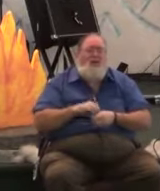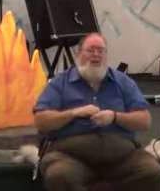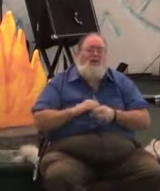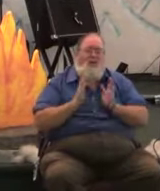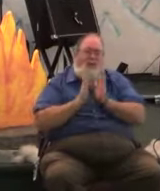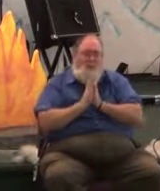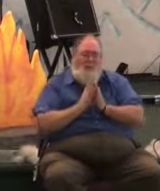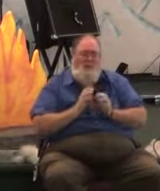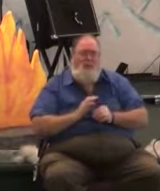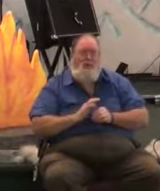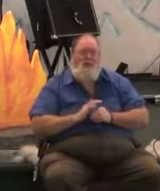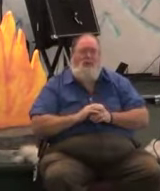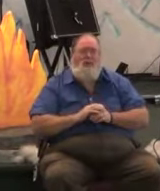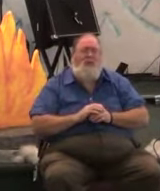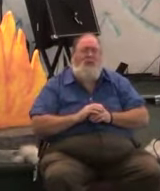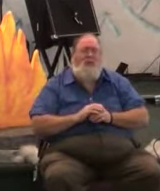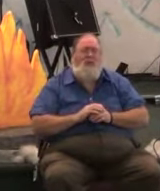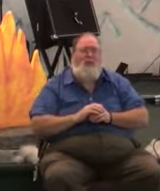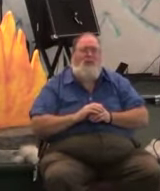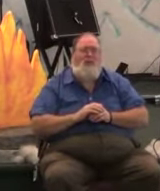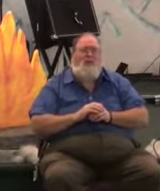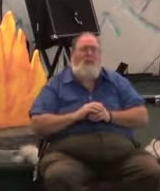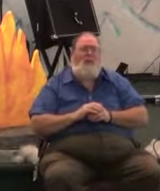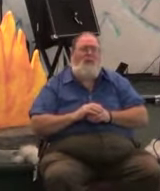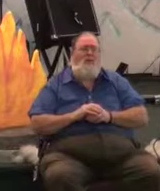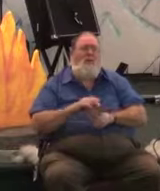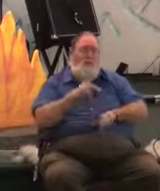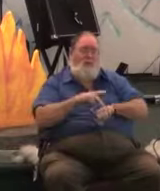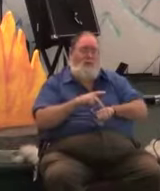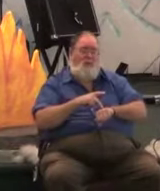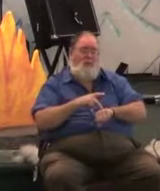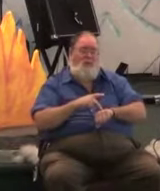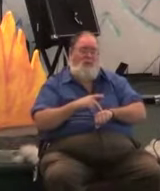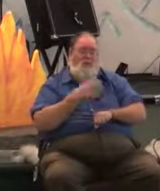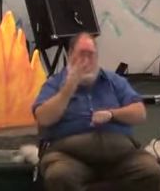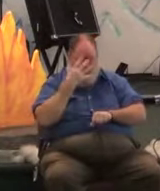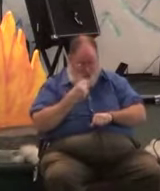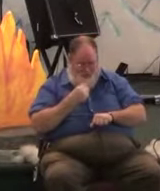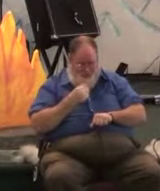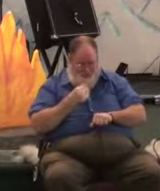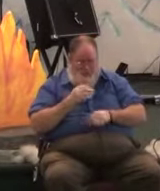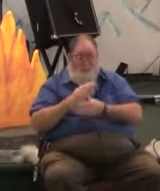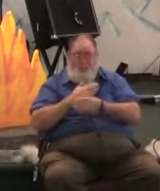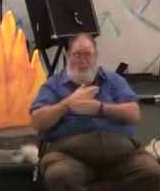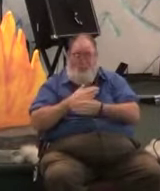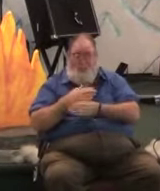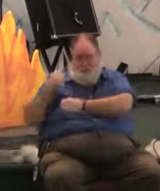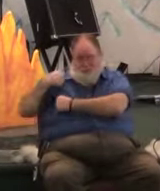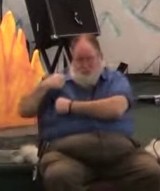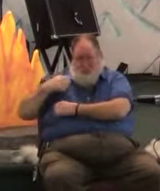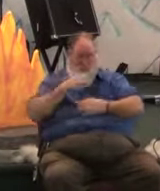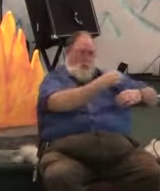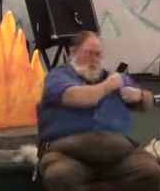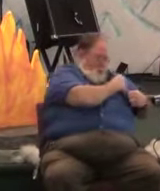16 guards, and he's sleeping. Peter's sleeping between guards and chains on and